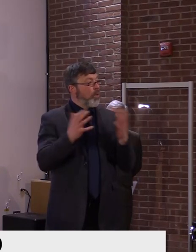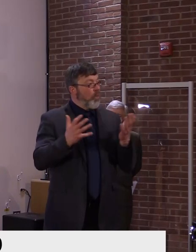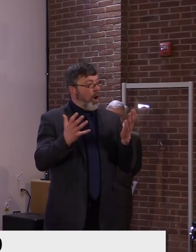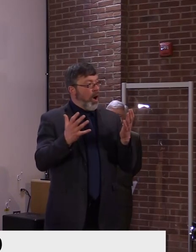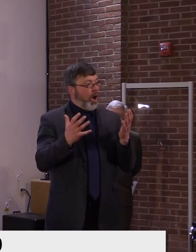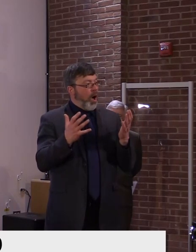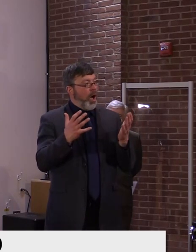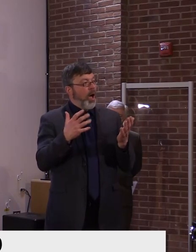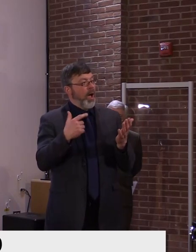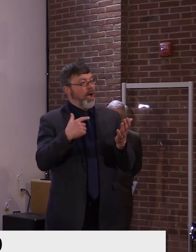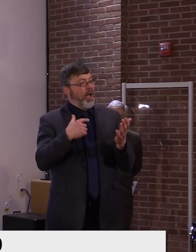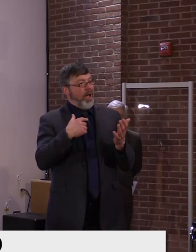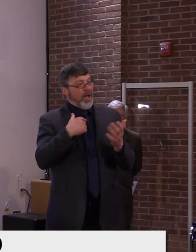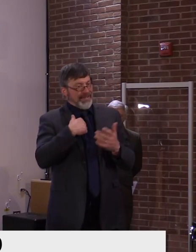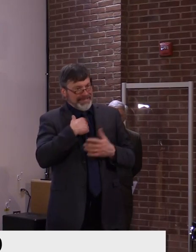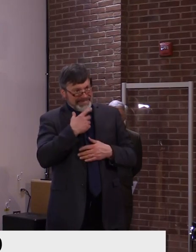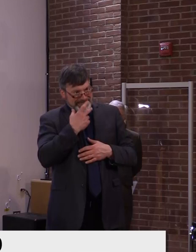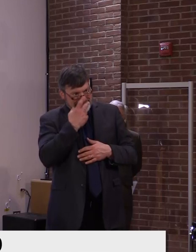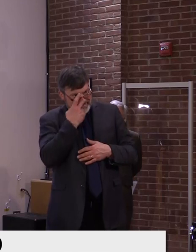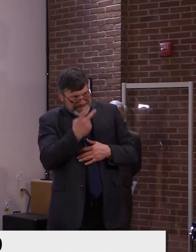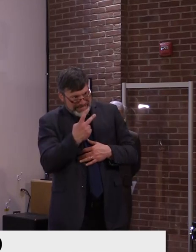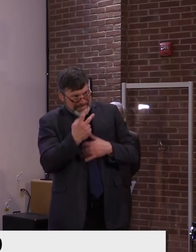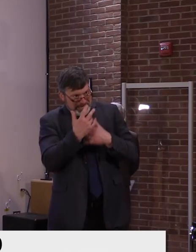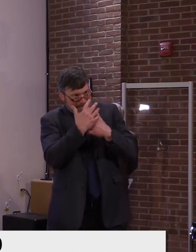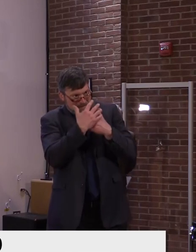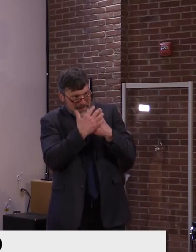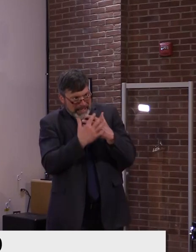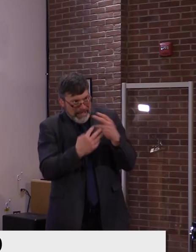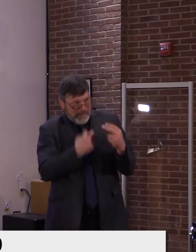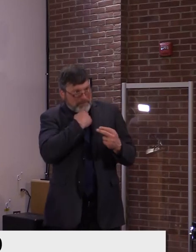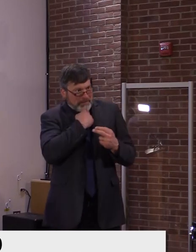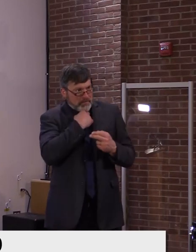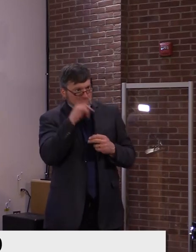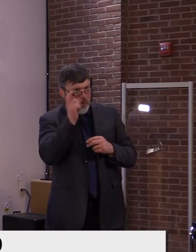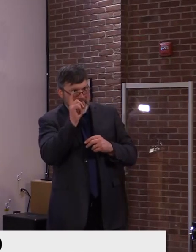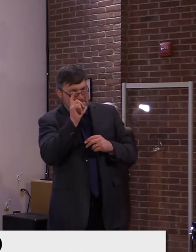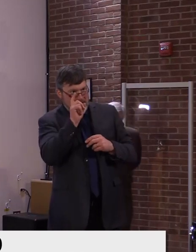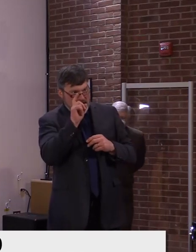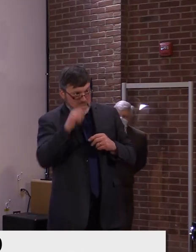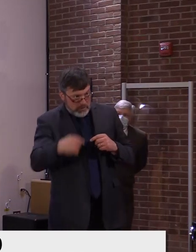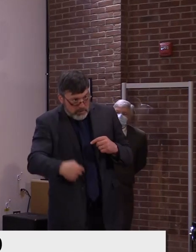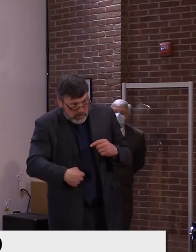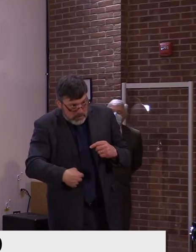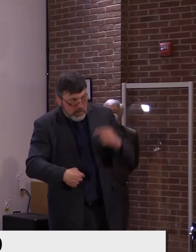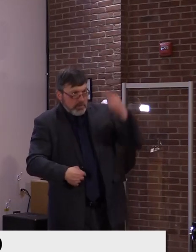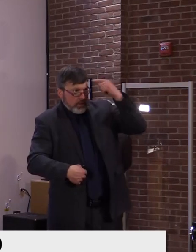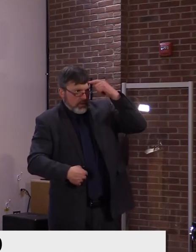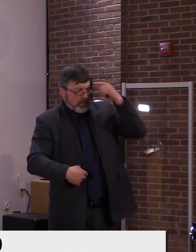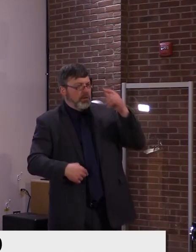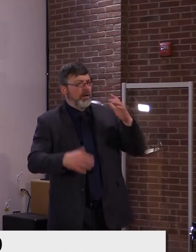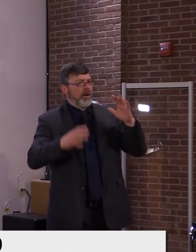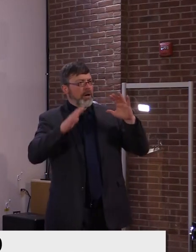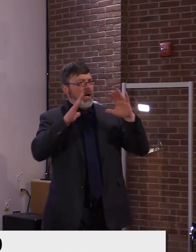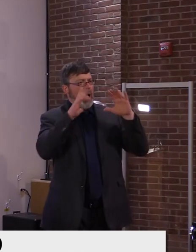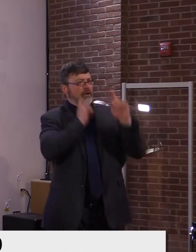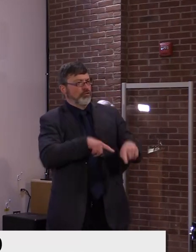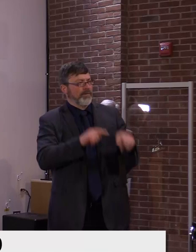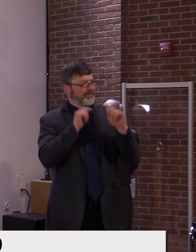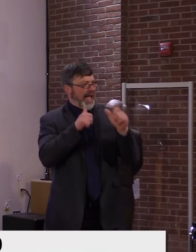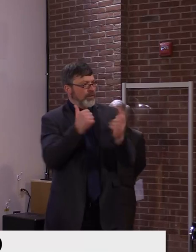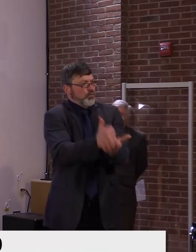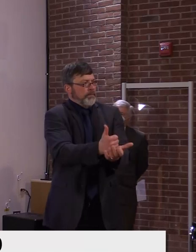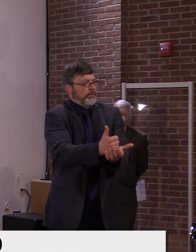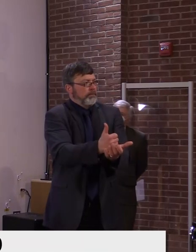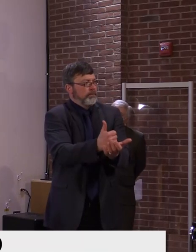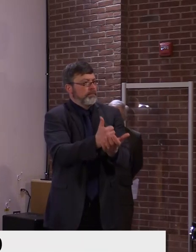atypical presentation of blood clot, atypical symptoms, low platelet counts, but clotting occurring, so